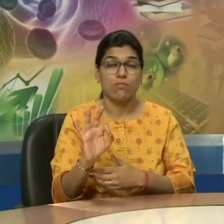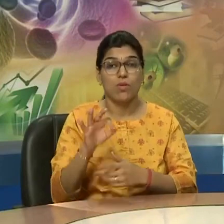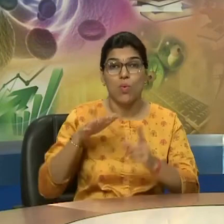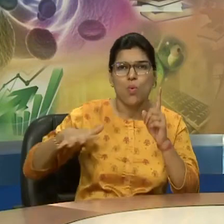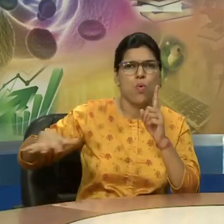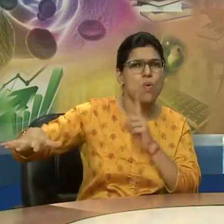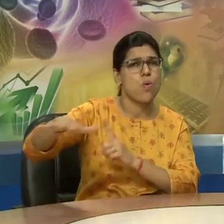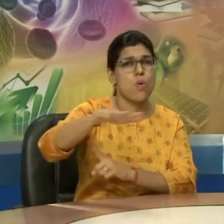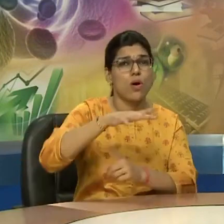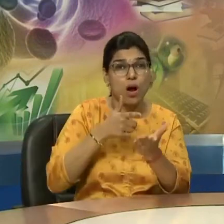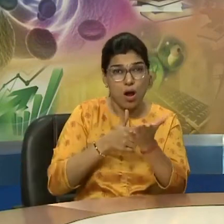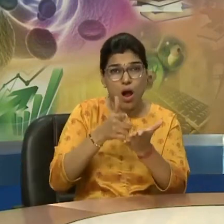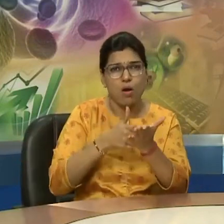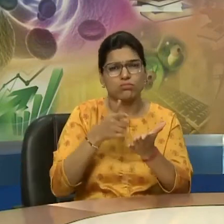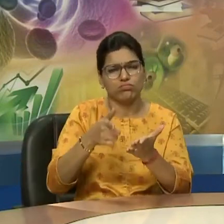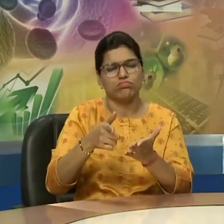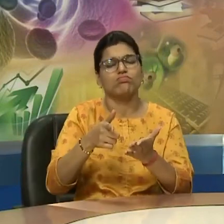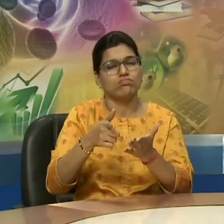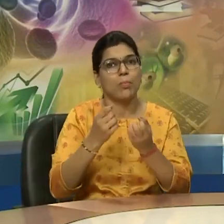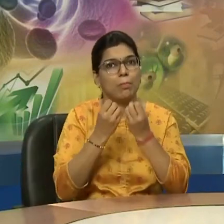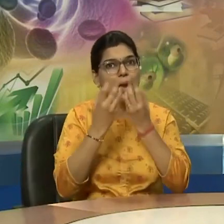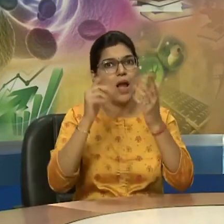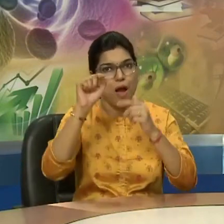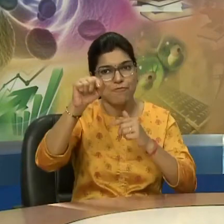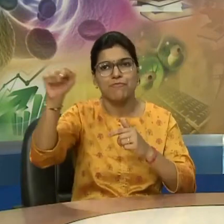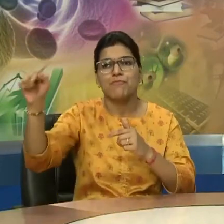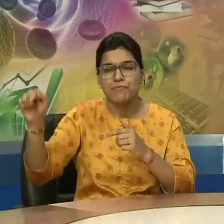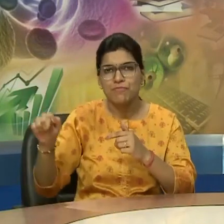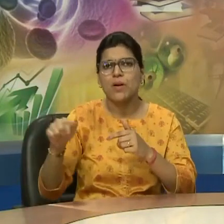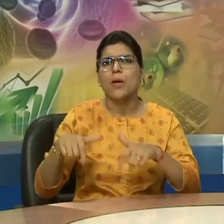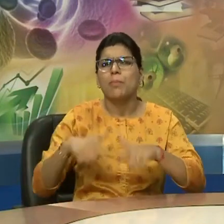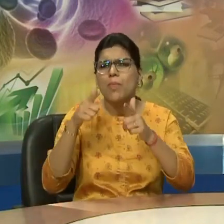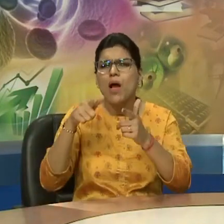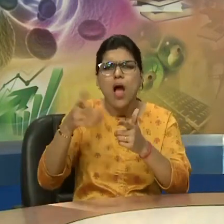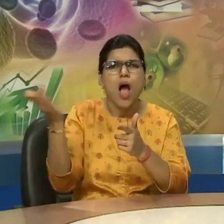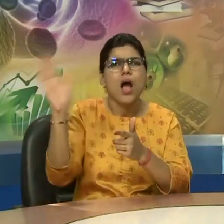Grandpa, it is true that we